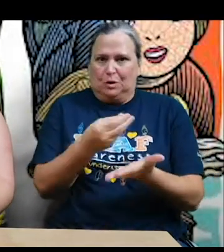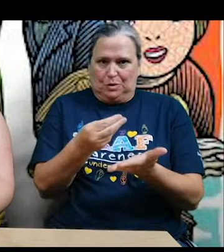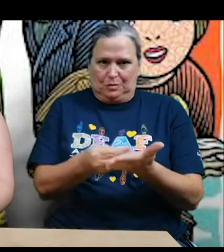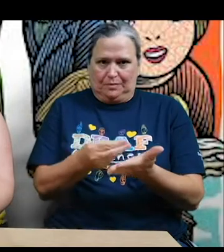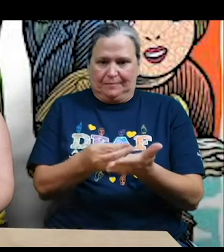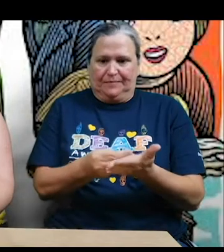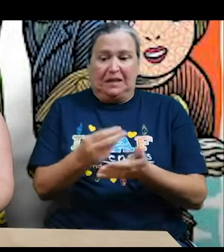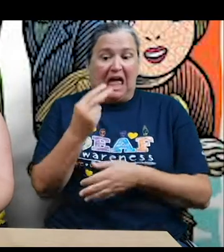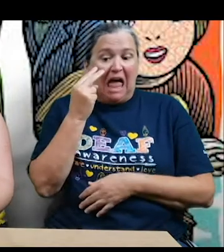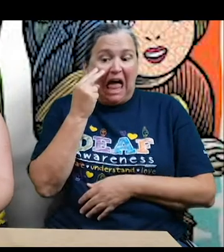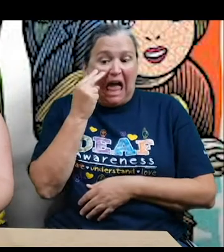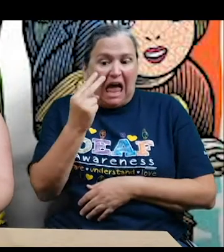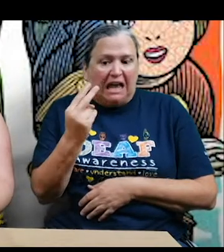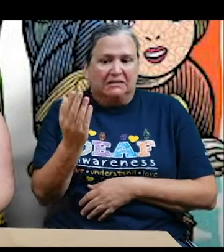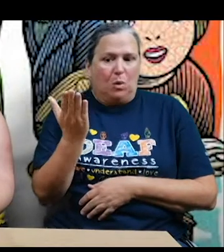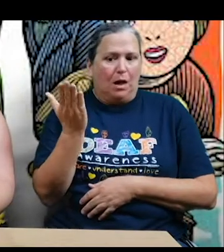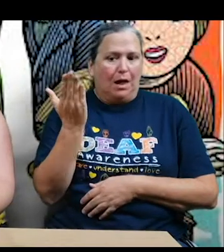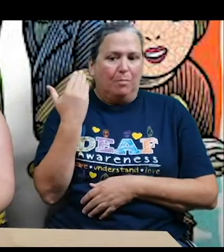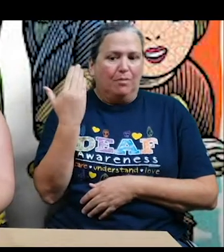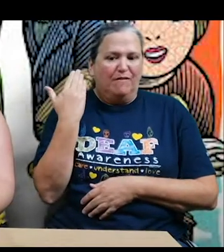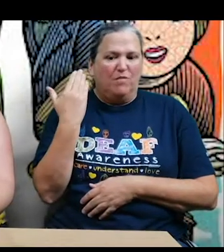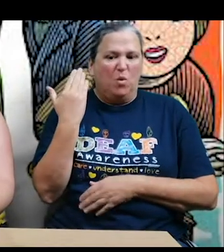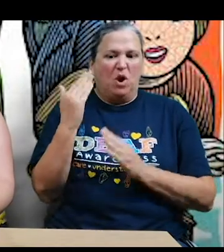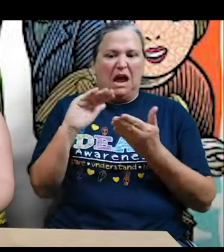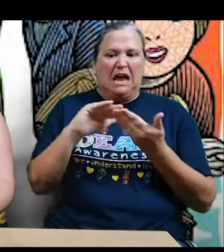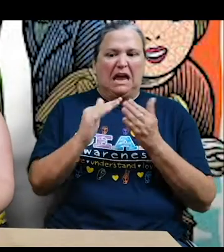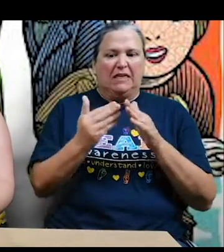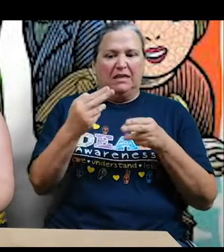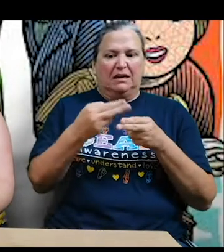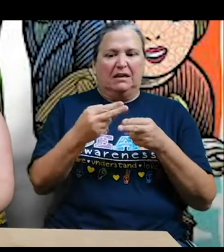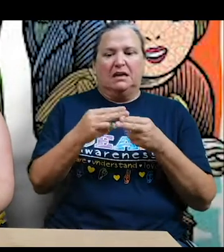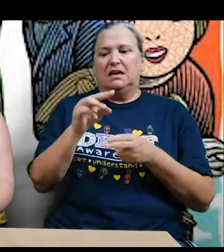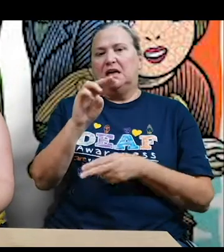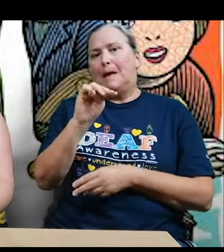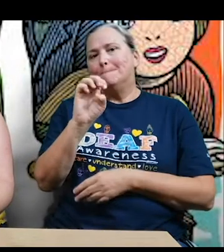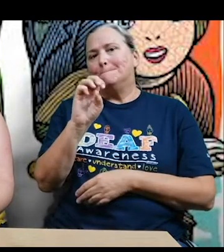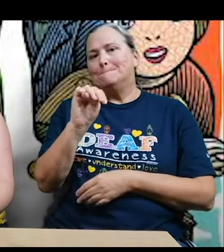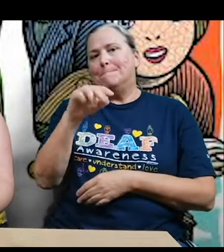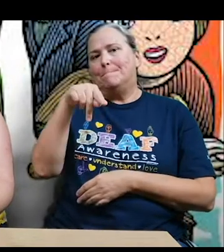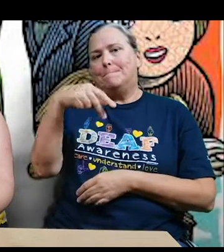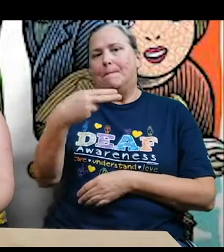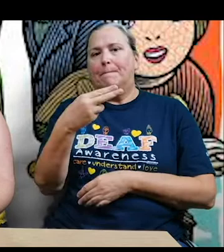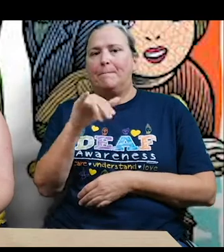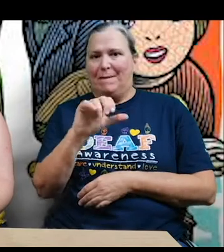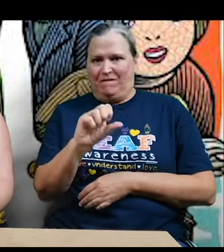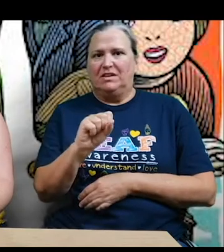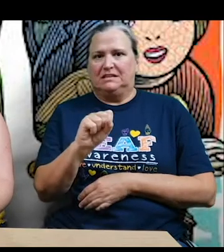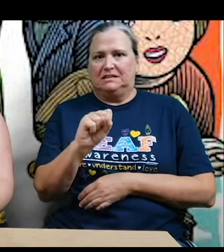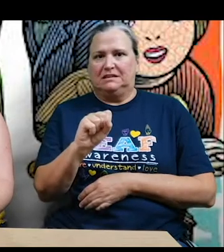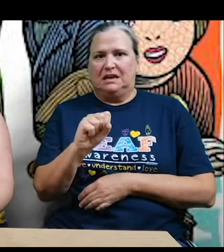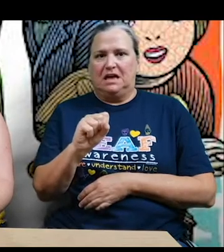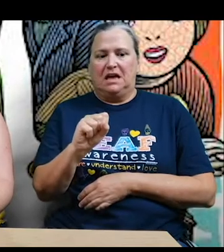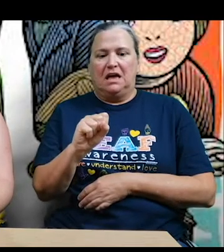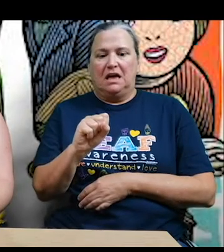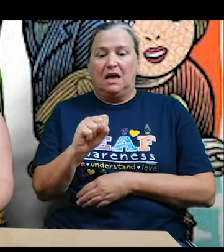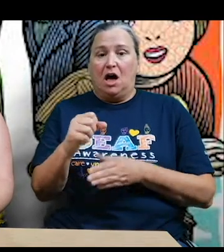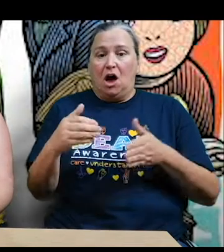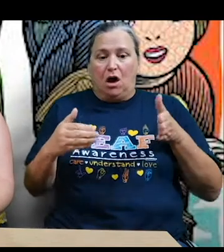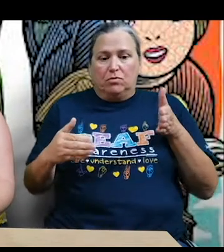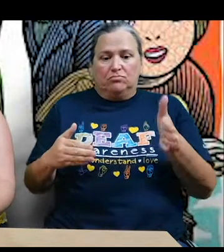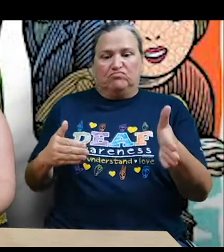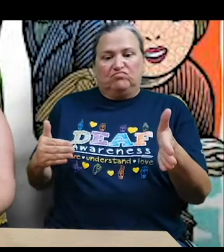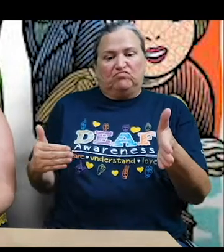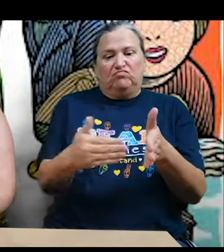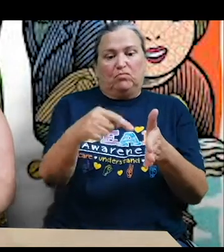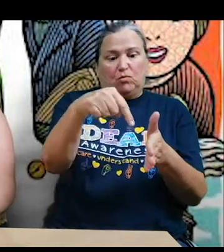was in Memphis. Folks put on any kind of show right there on the street corner, and people pay 'em for it. I